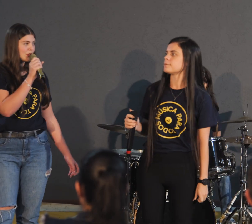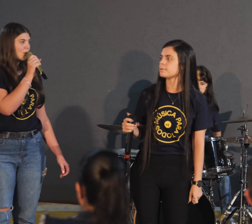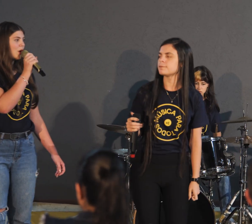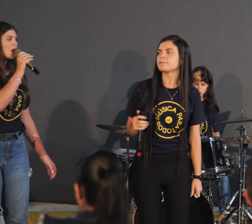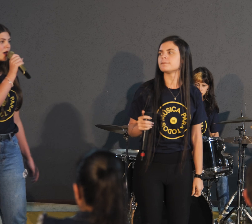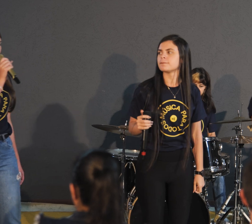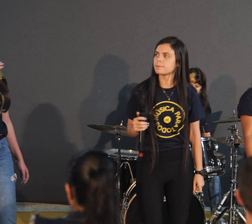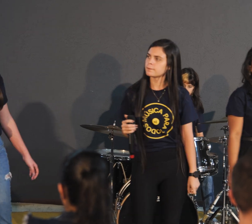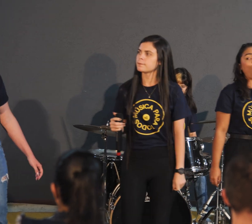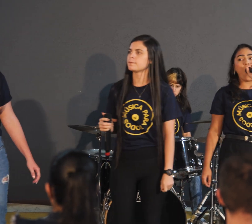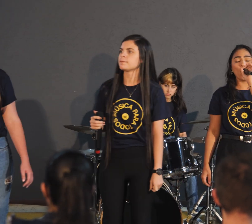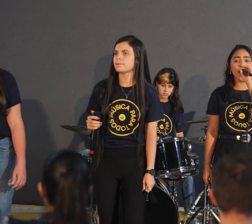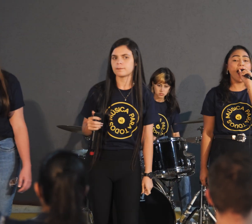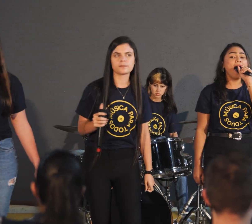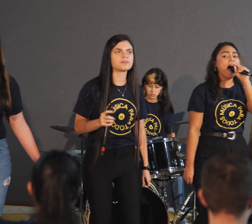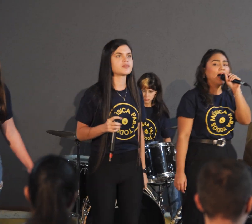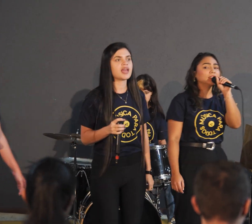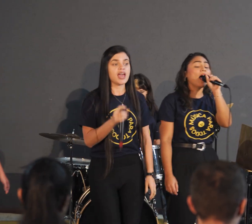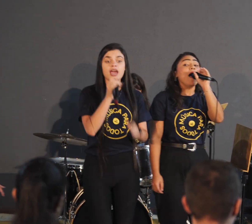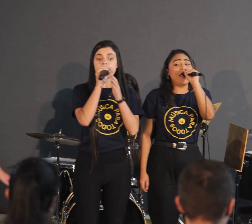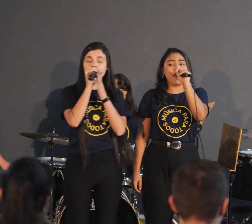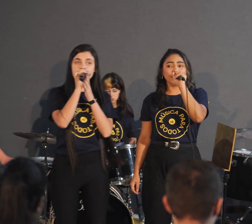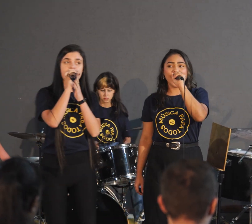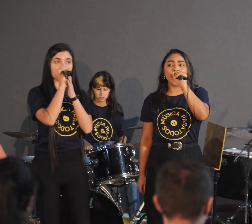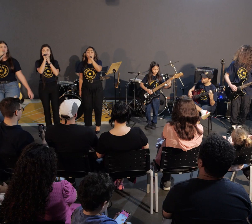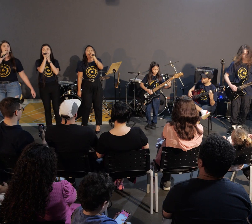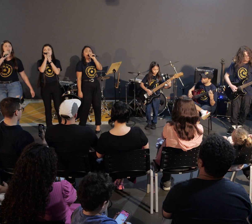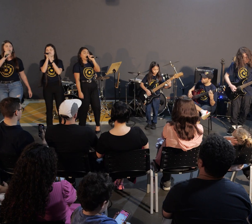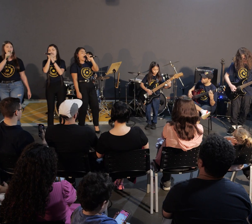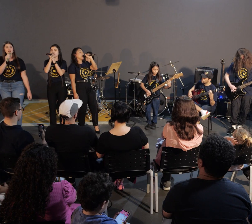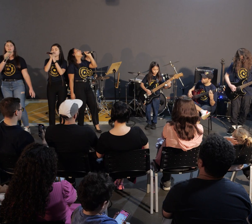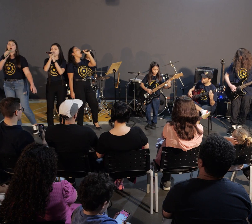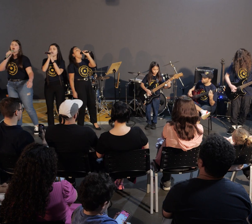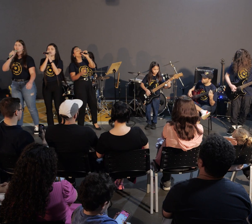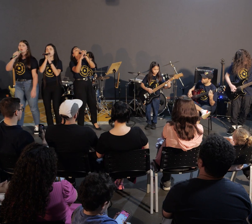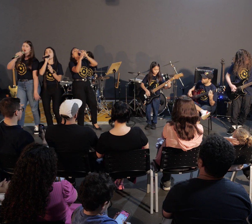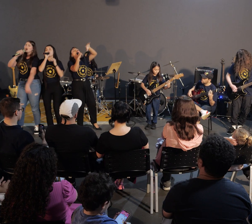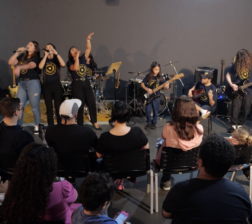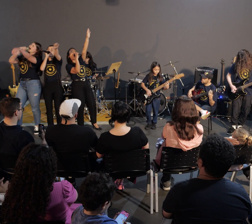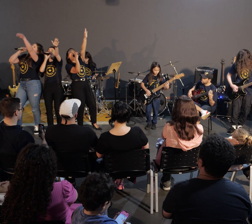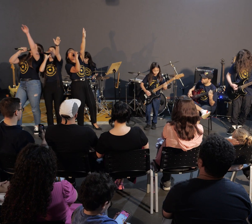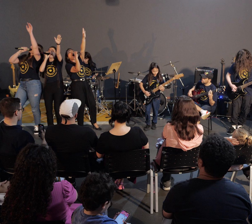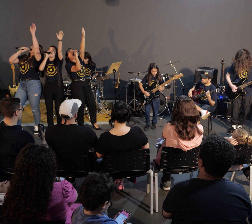To be where I'm going, and I sigh, sigh for the